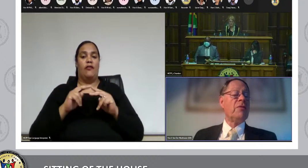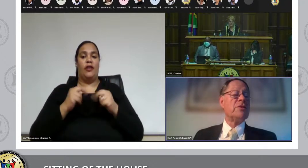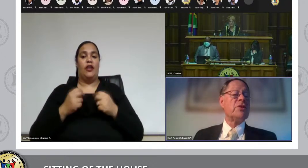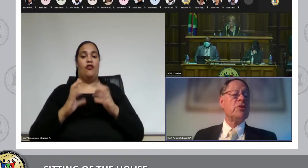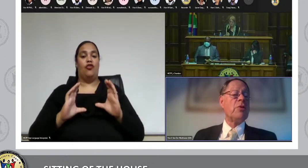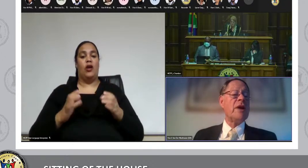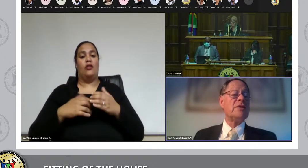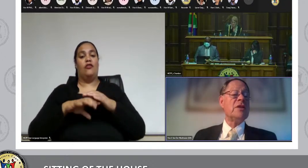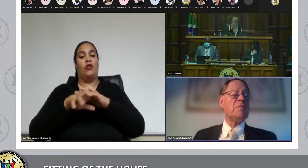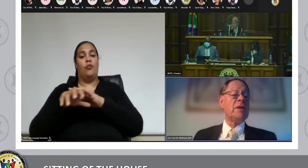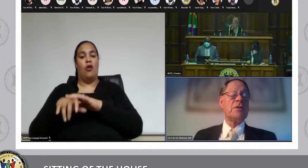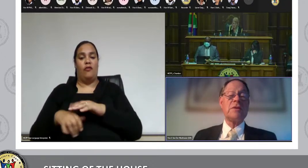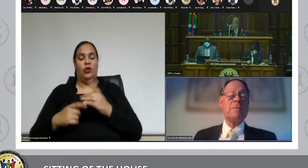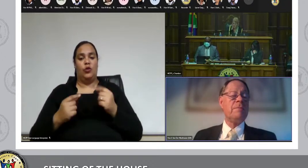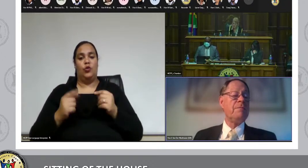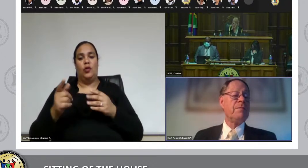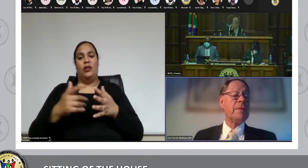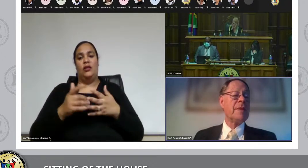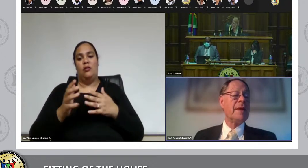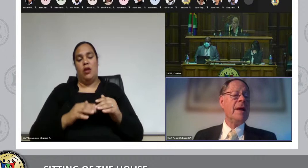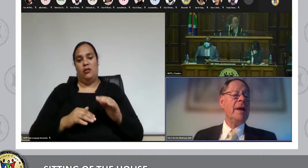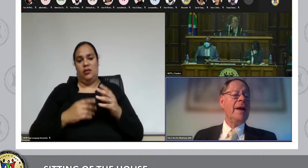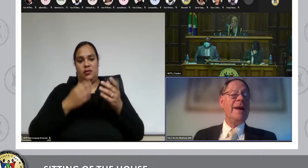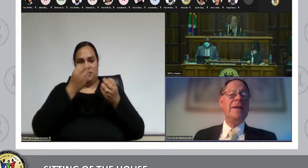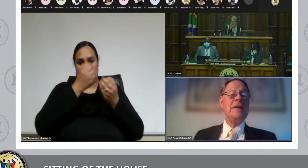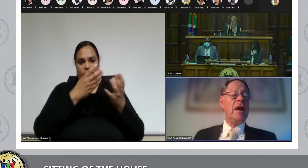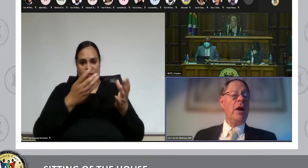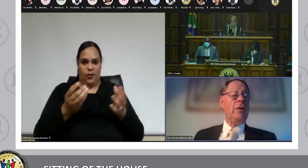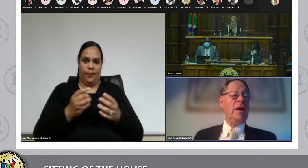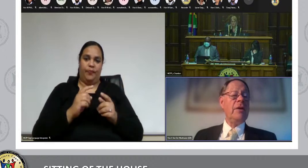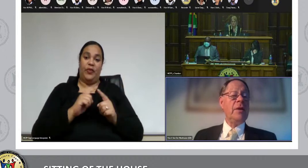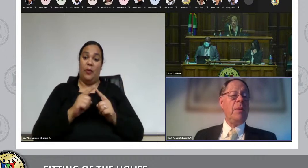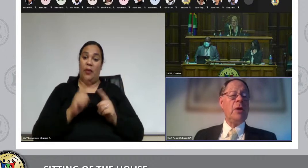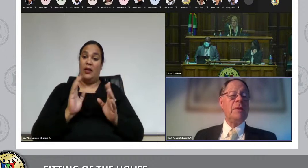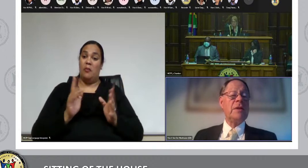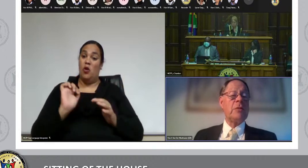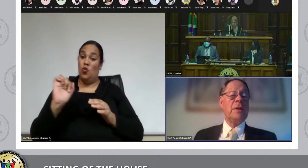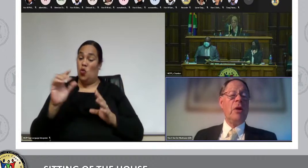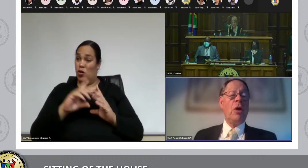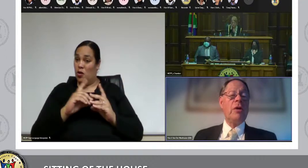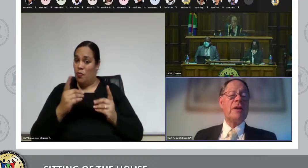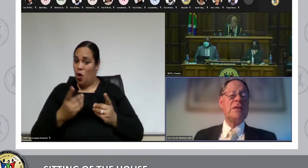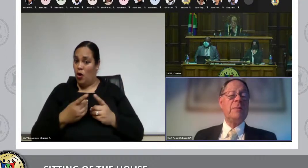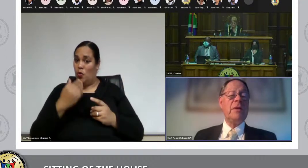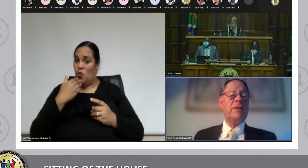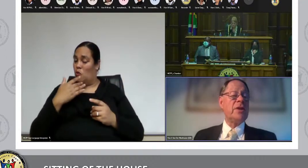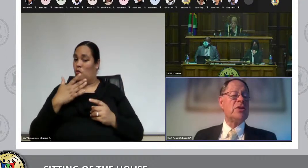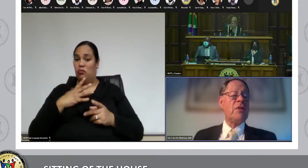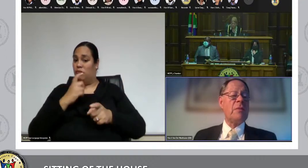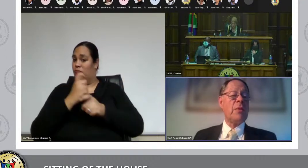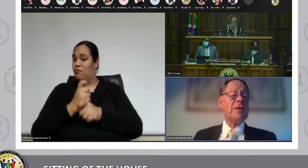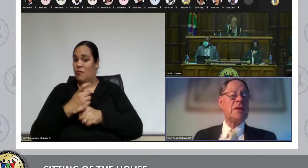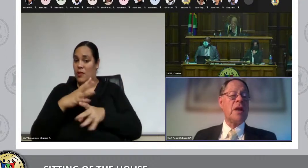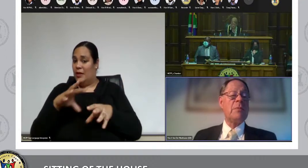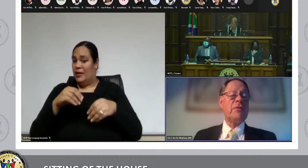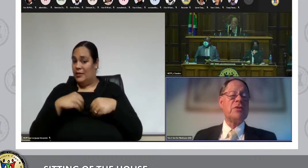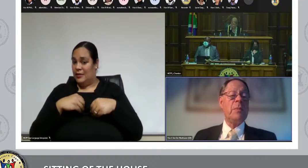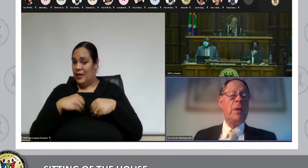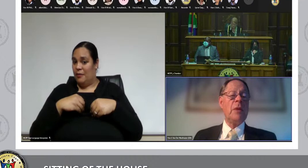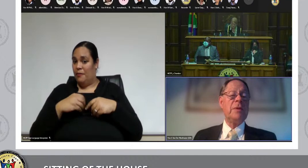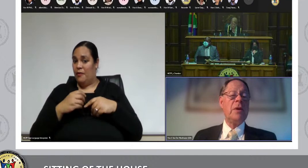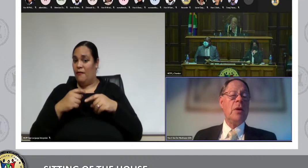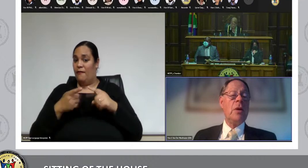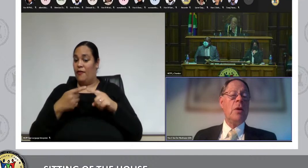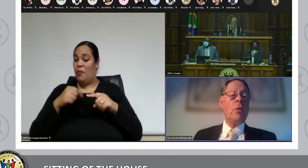Council of Provinces to raise these matters. Is it only her department that will no longer accept invitations from the Western Cape